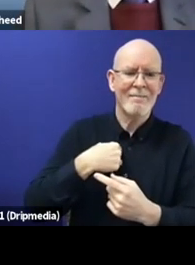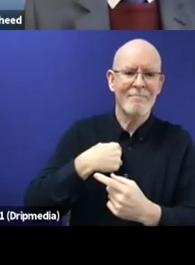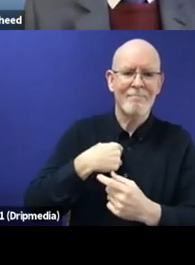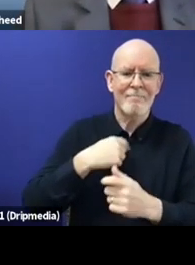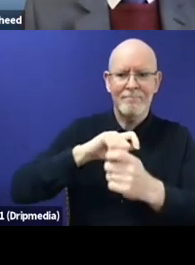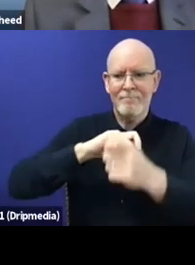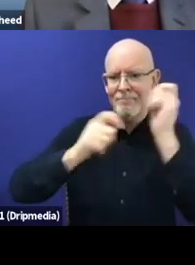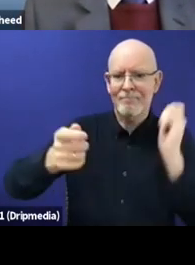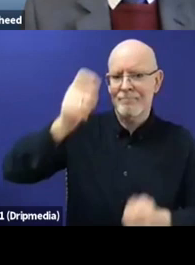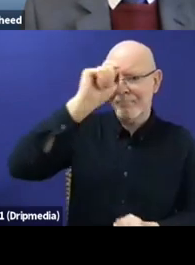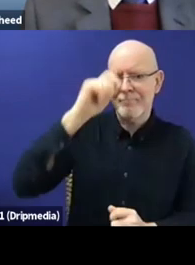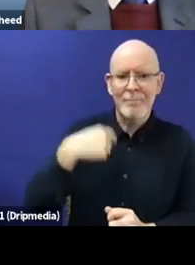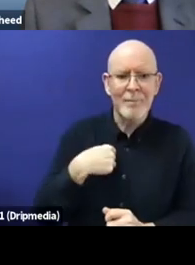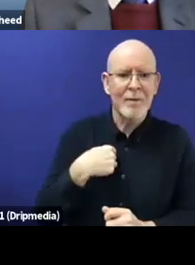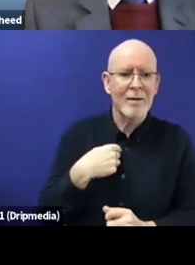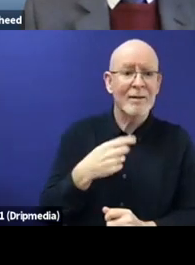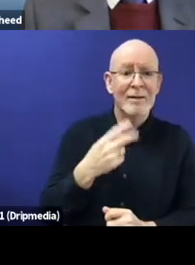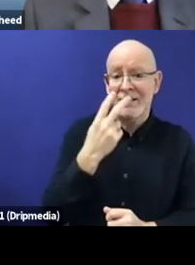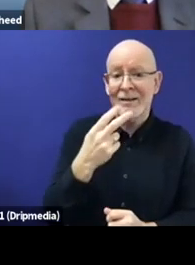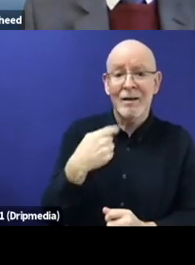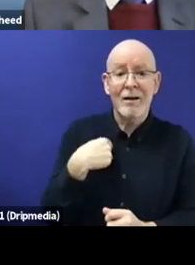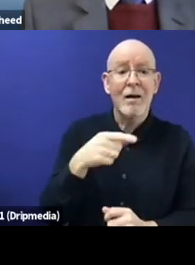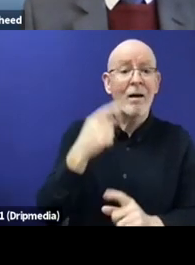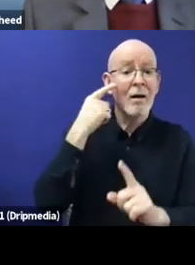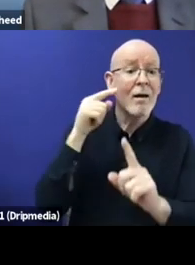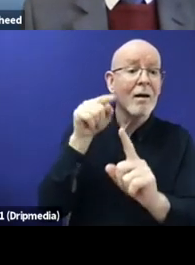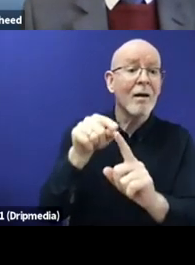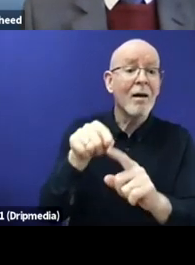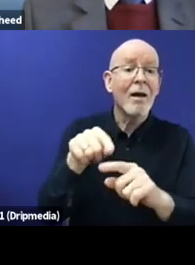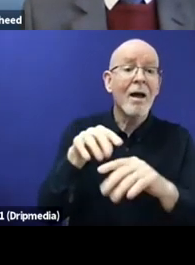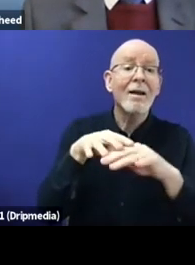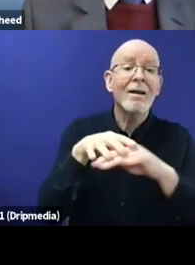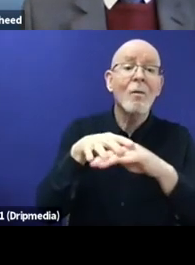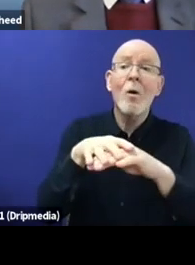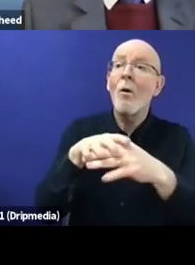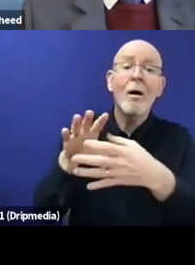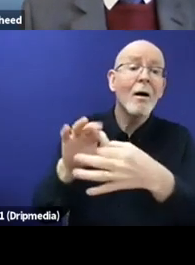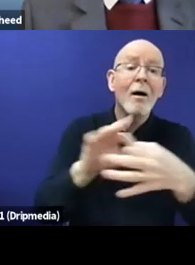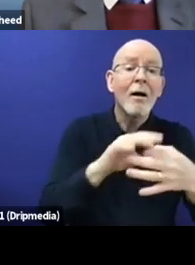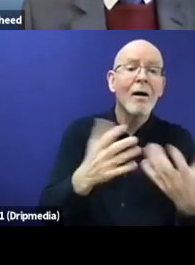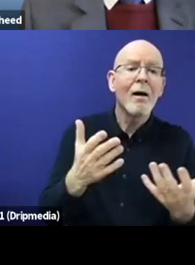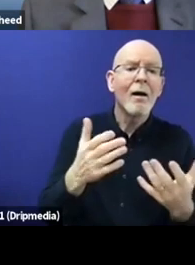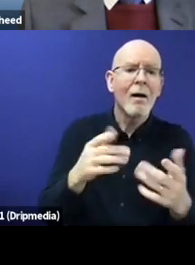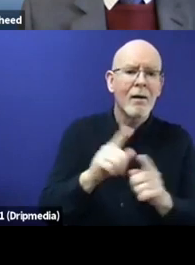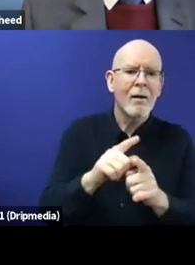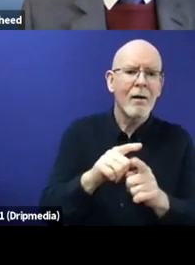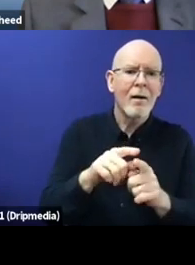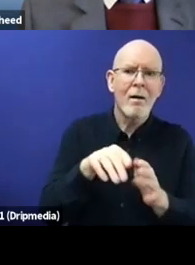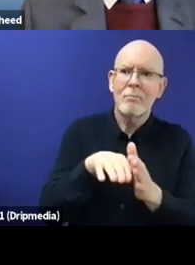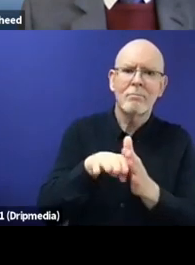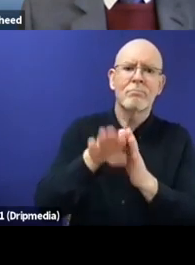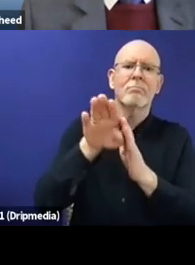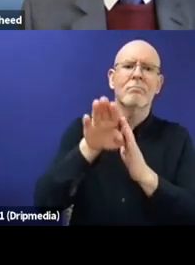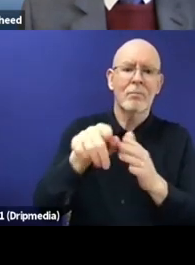the Global Refugee-Led Network, and we're hoping to set up a mailing list that would try to